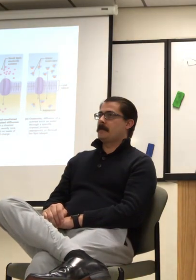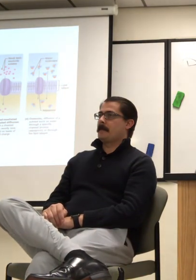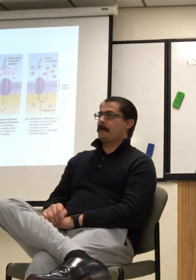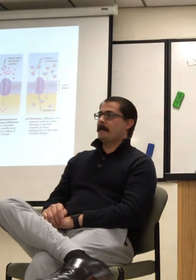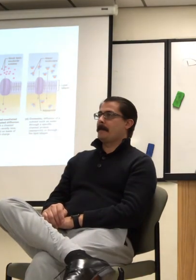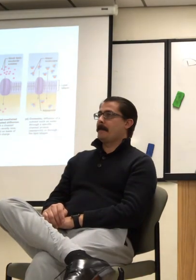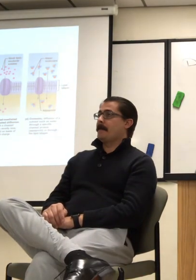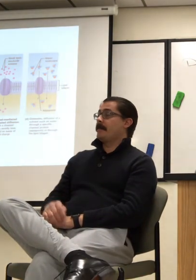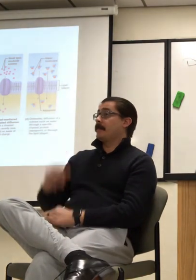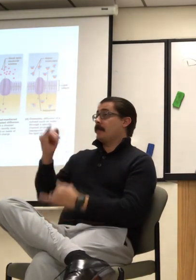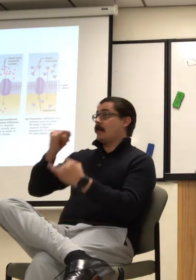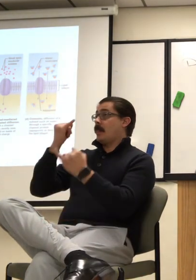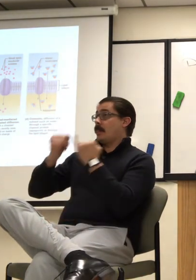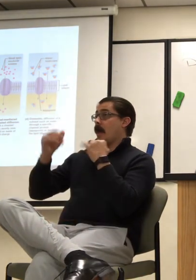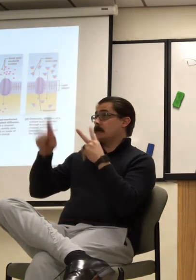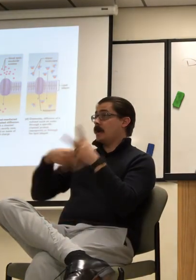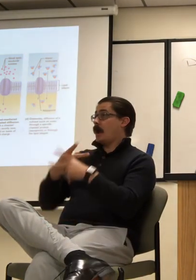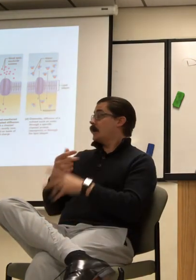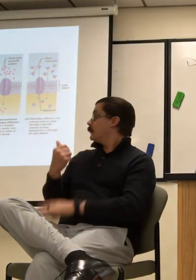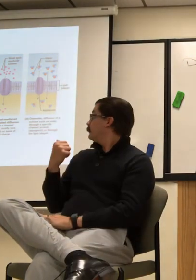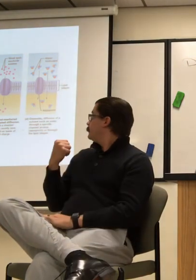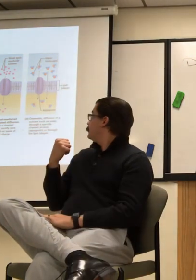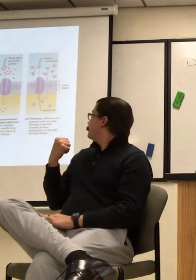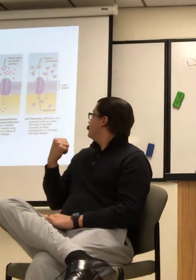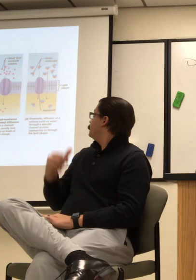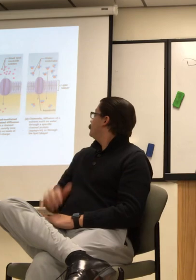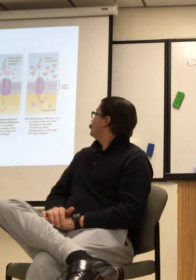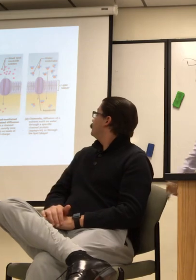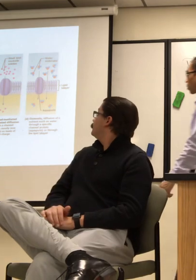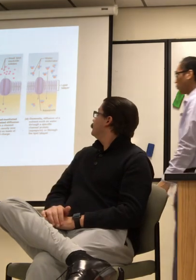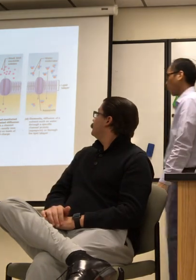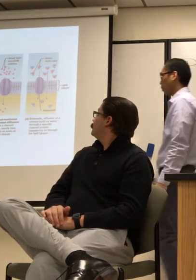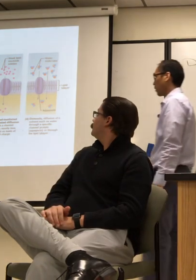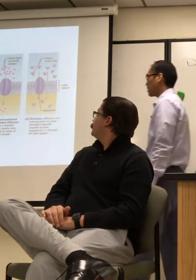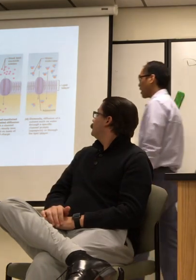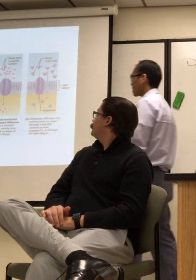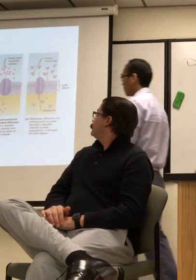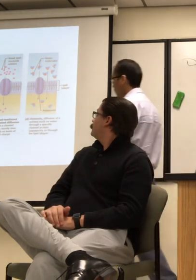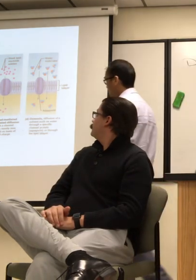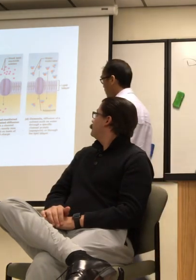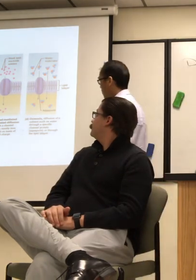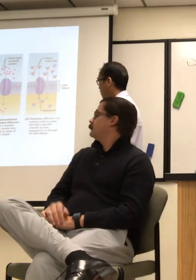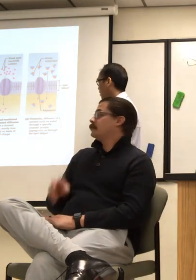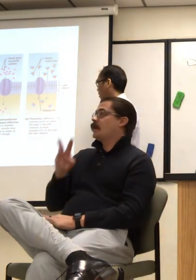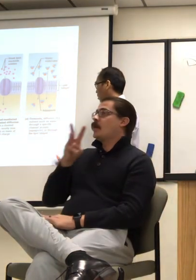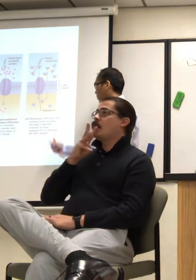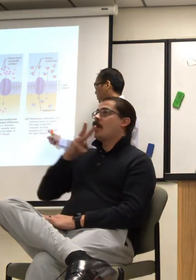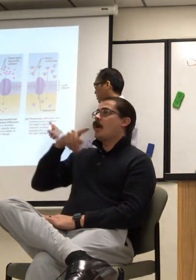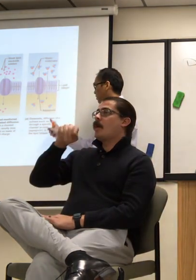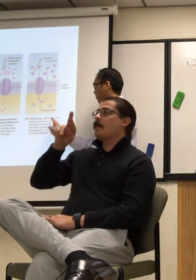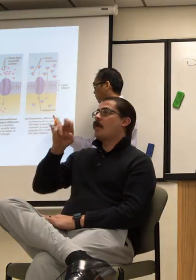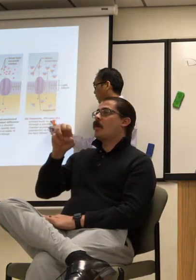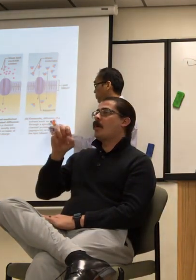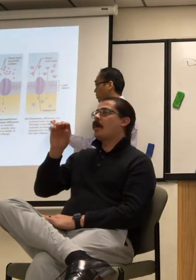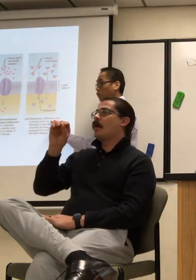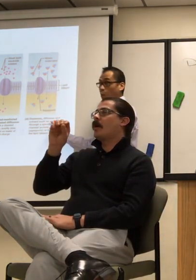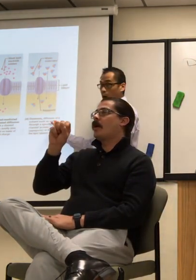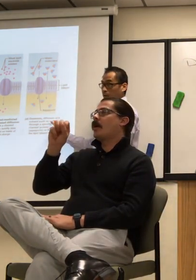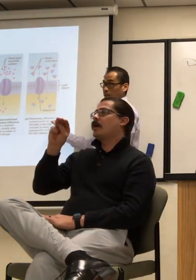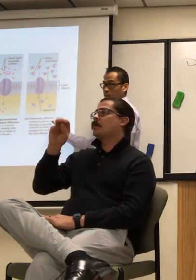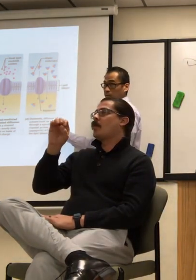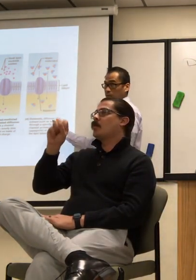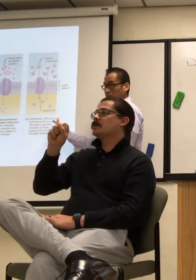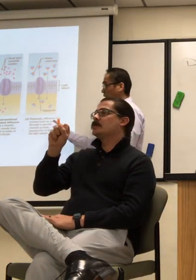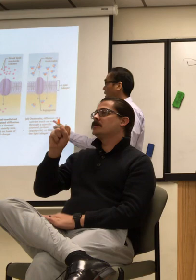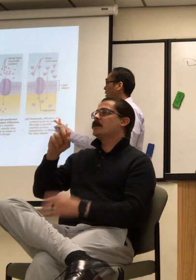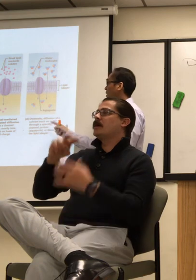All right, the last one is a water pore, and it's osmosis, which is the diffusion of